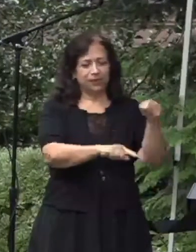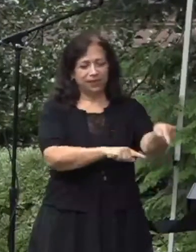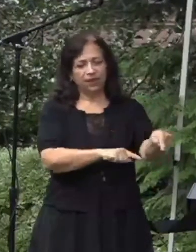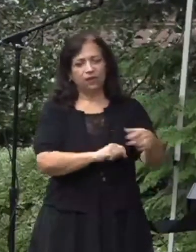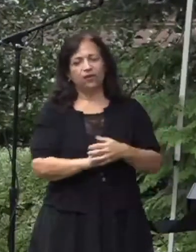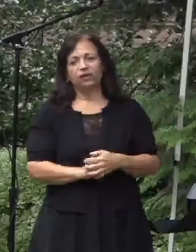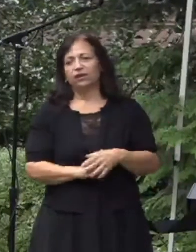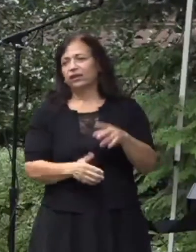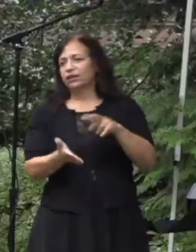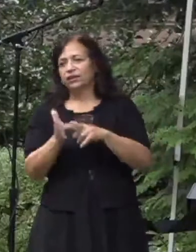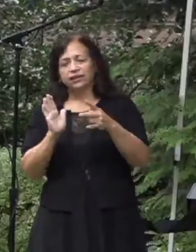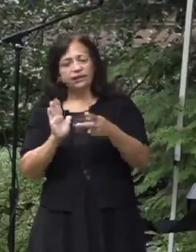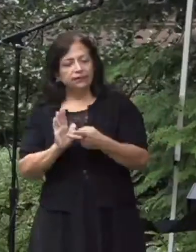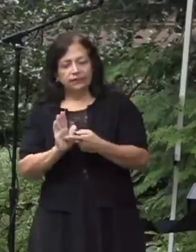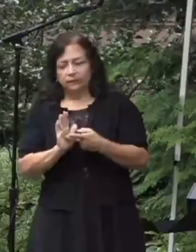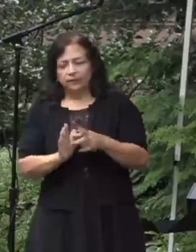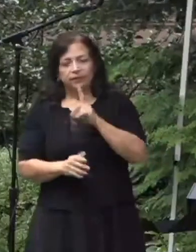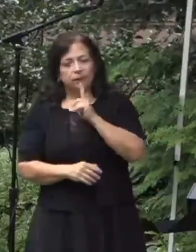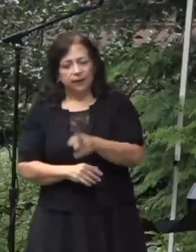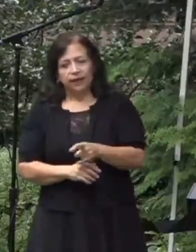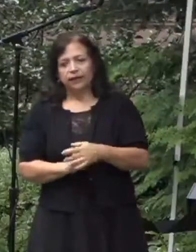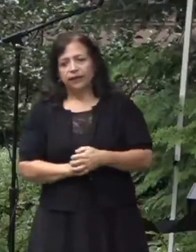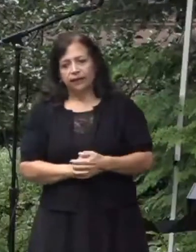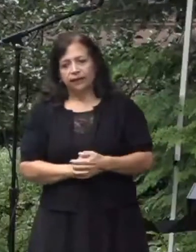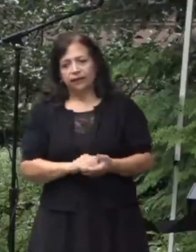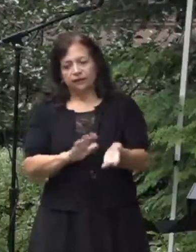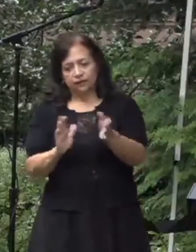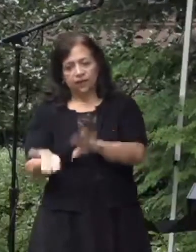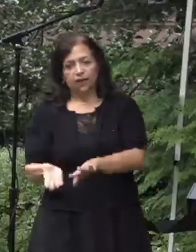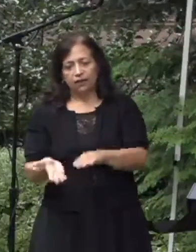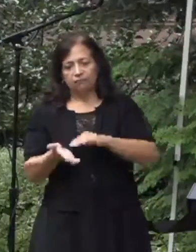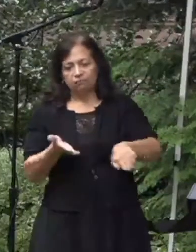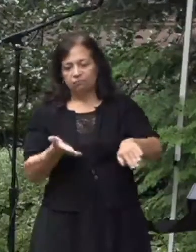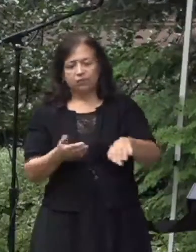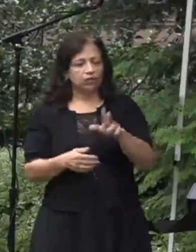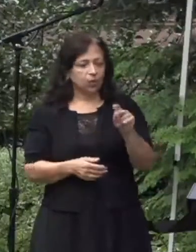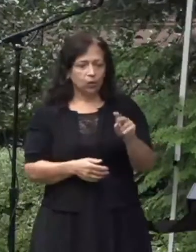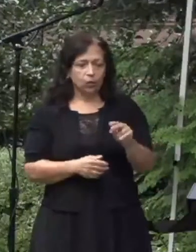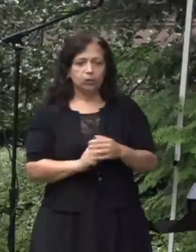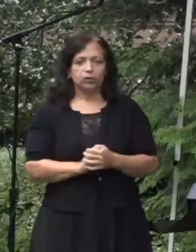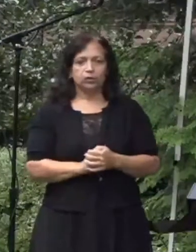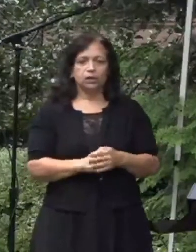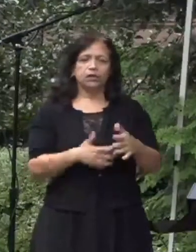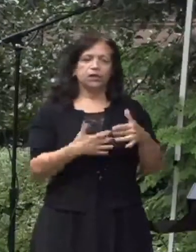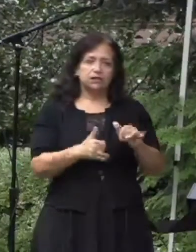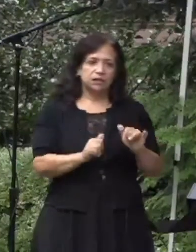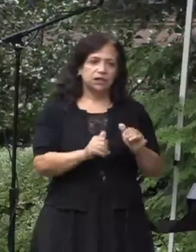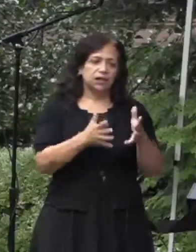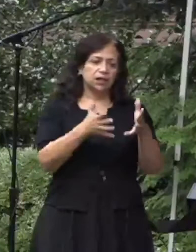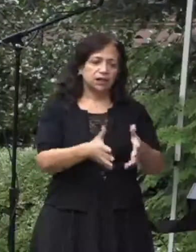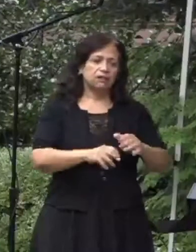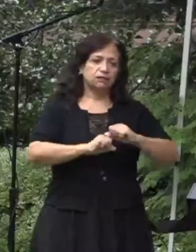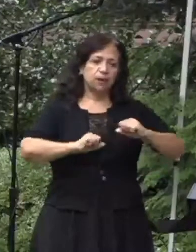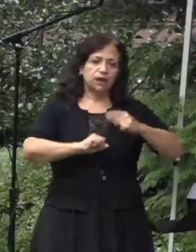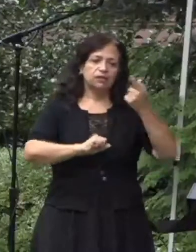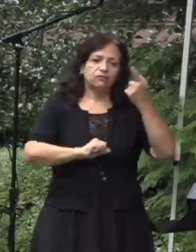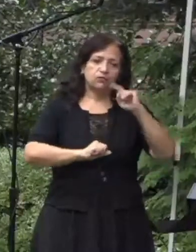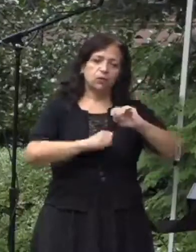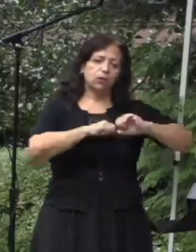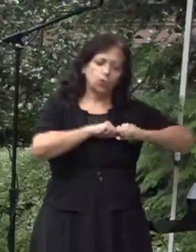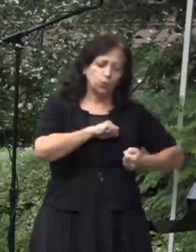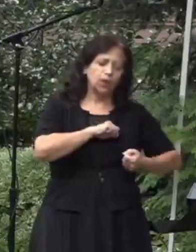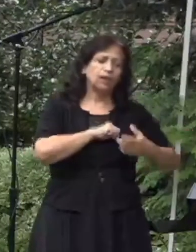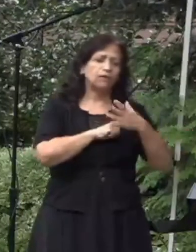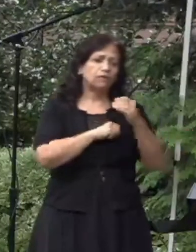not dismiss the reality of death. It still leaves space for